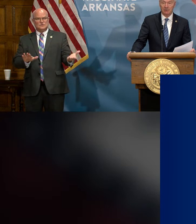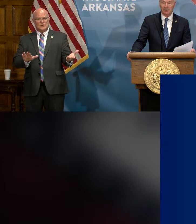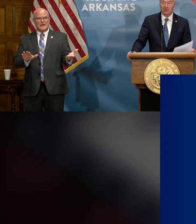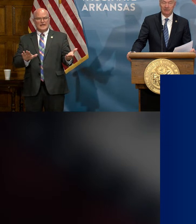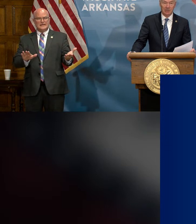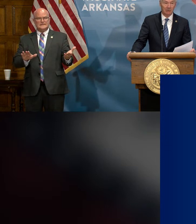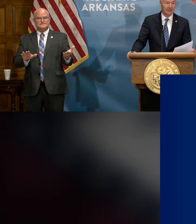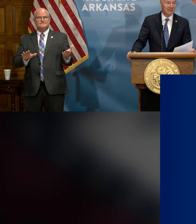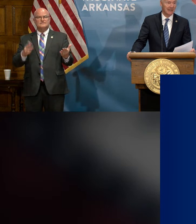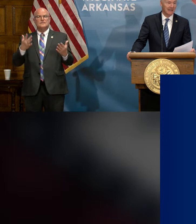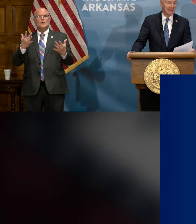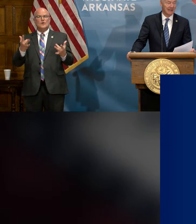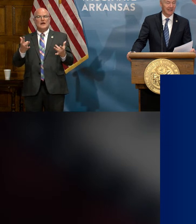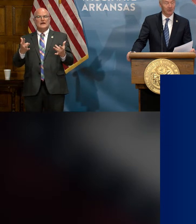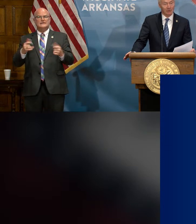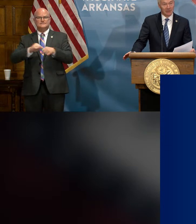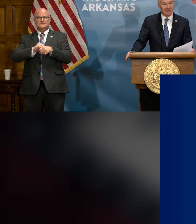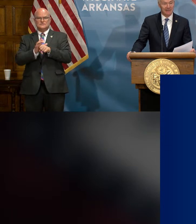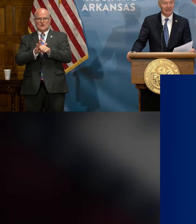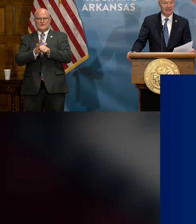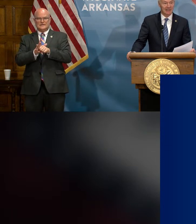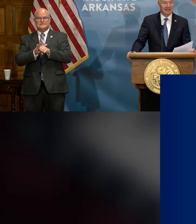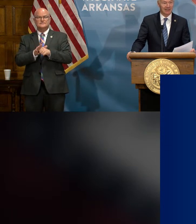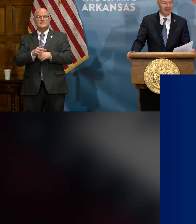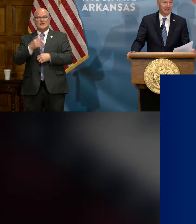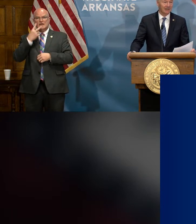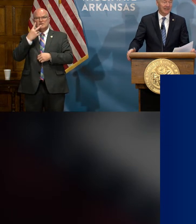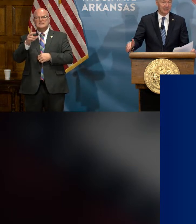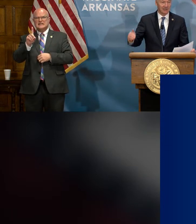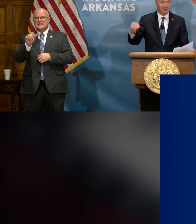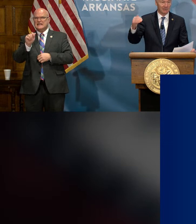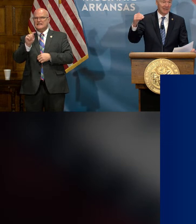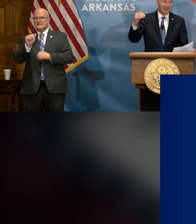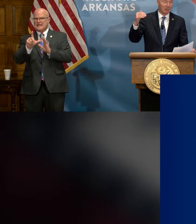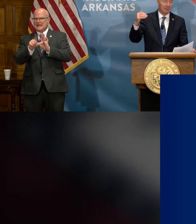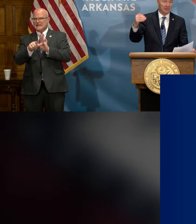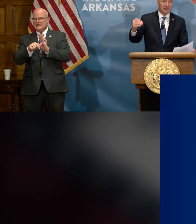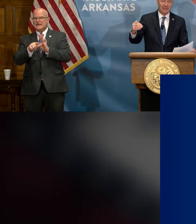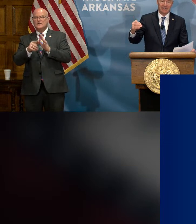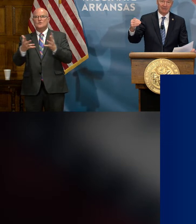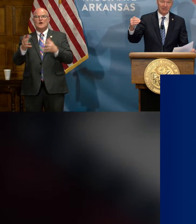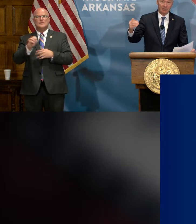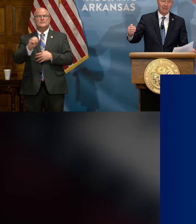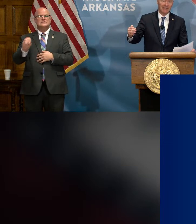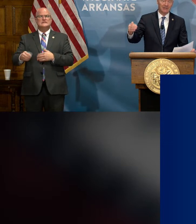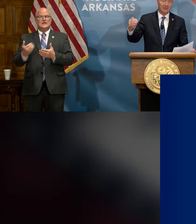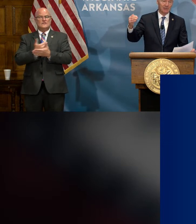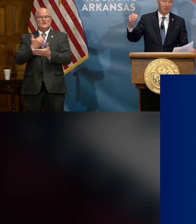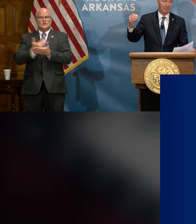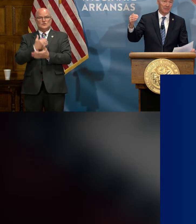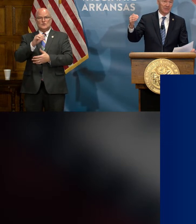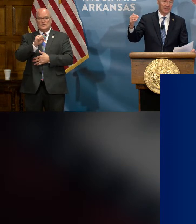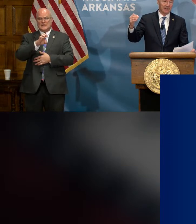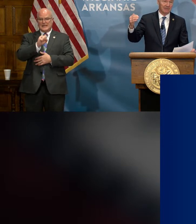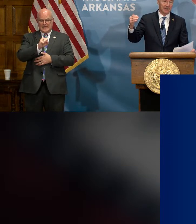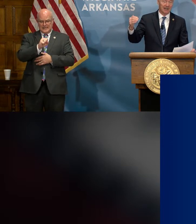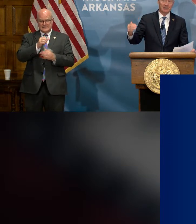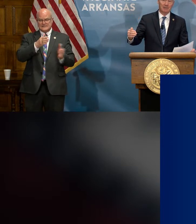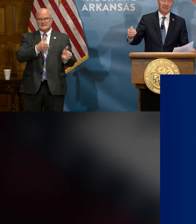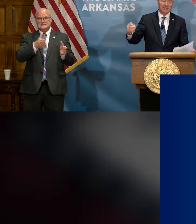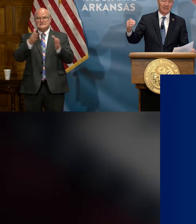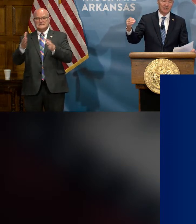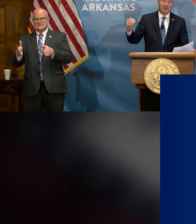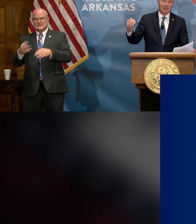away as a result of COVID, and you'll see the data later as to what percent of the new cases, what percent of